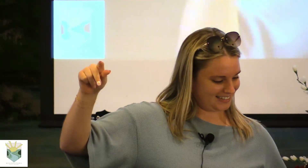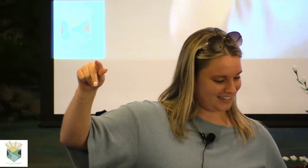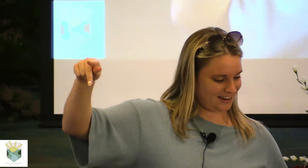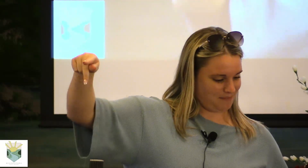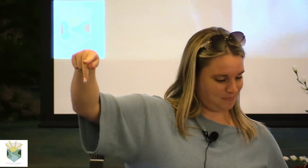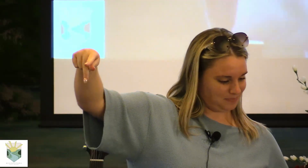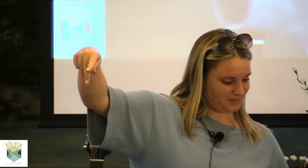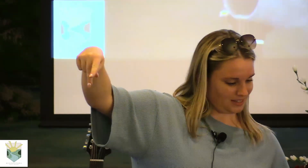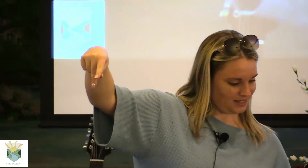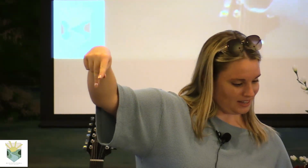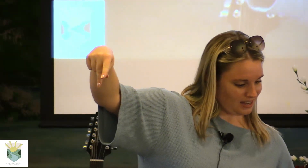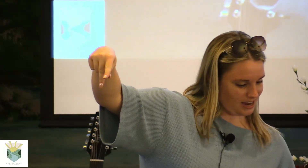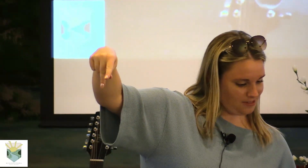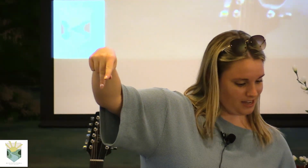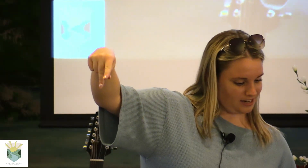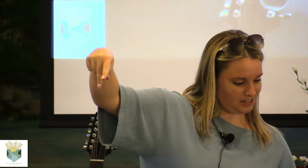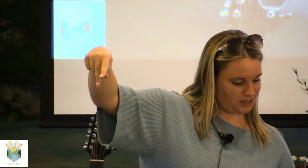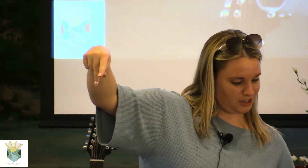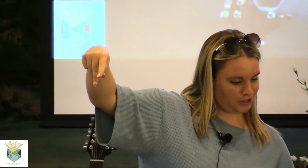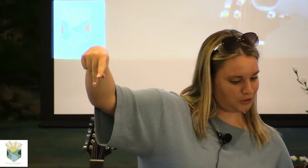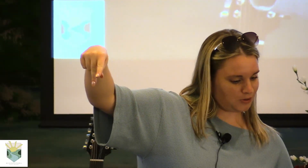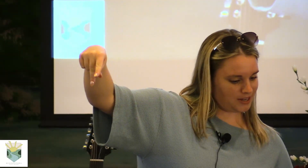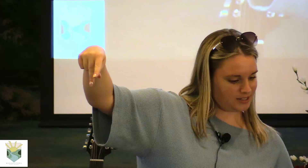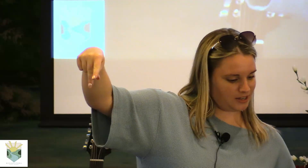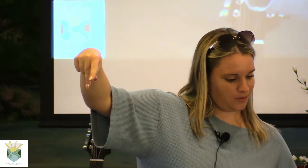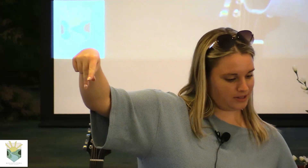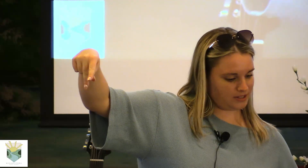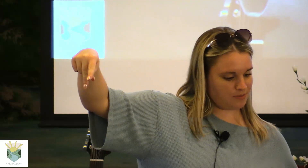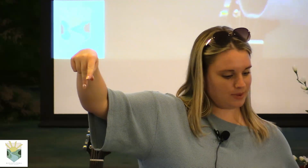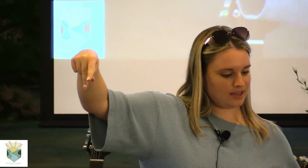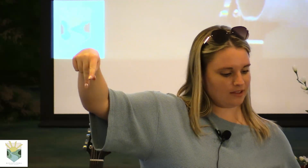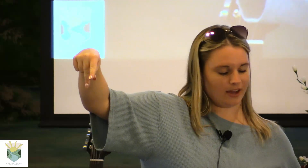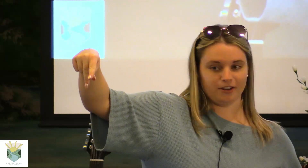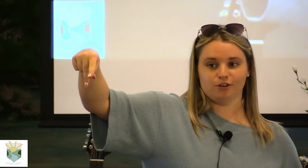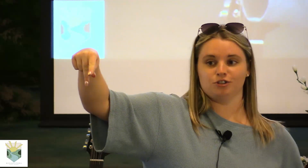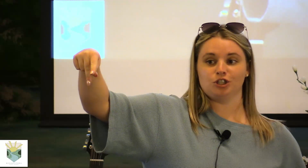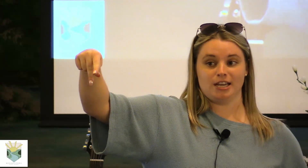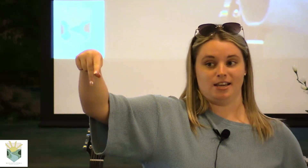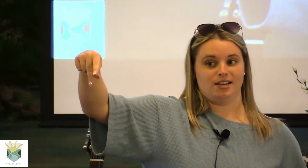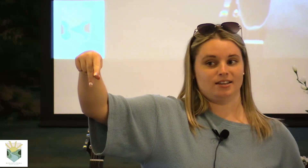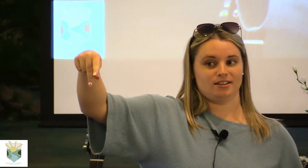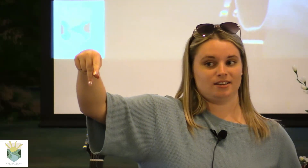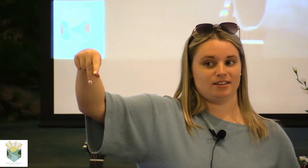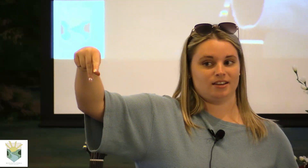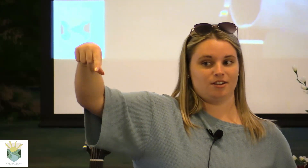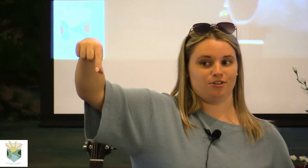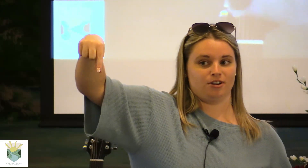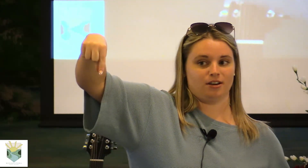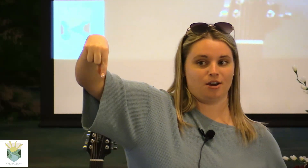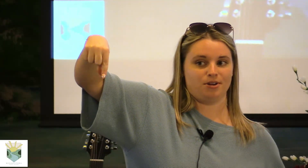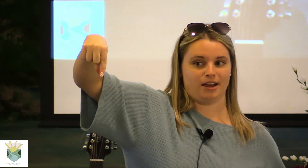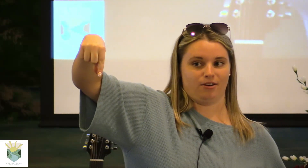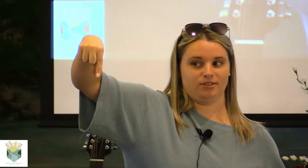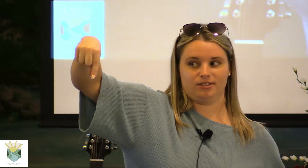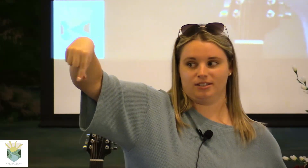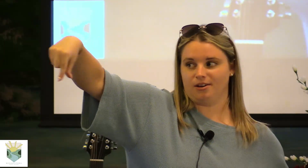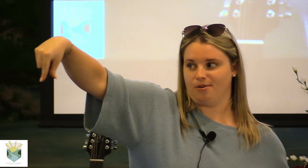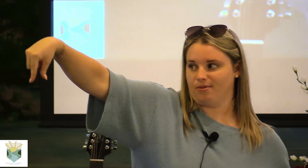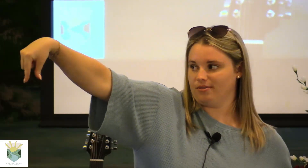Okay. And then Q is going to be like your G, and you're going to go down. So you've